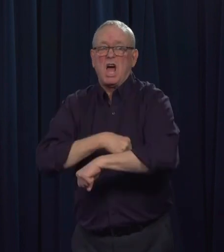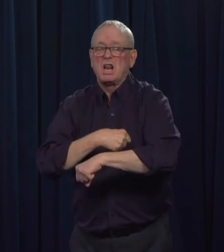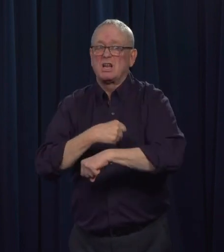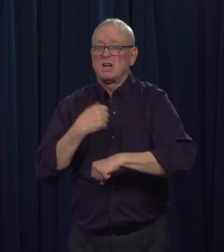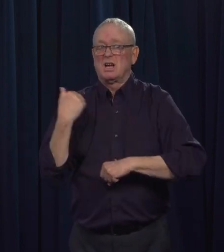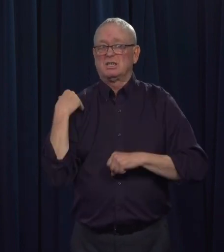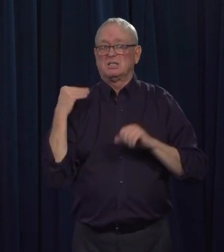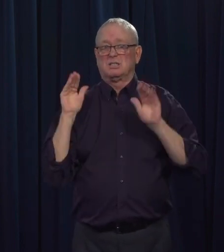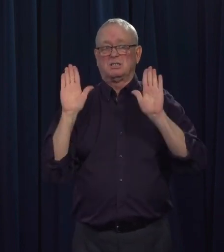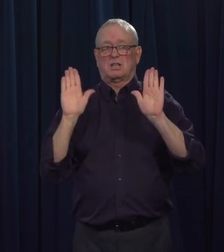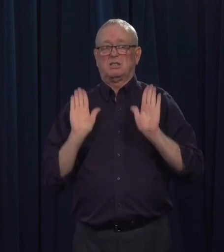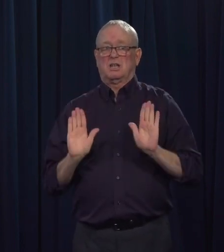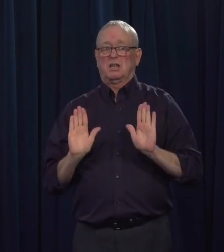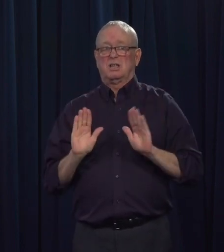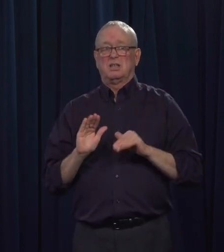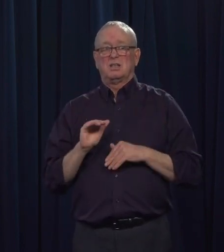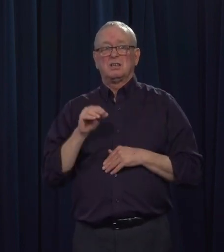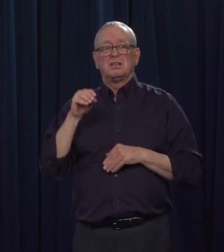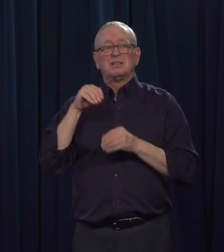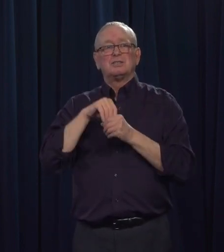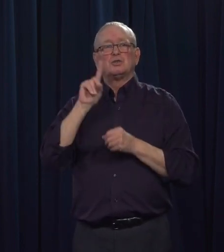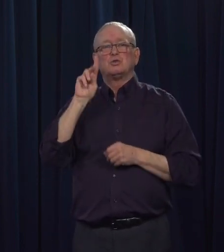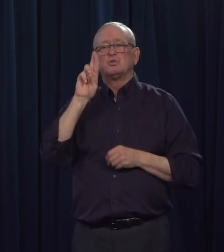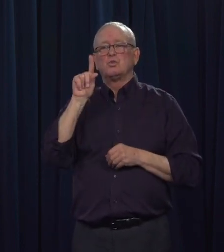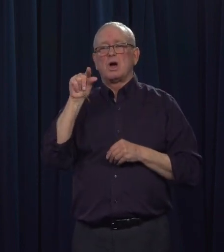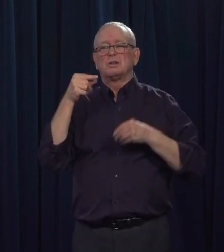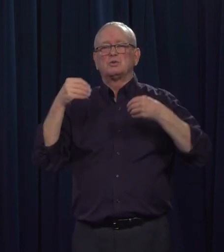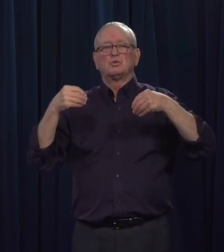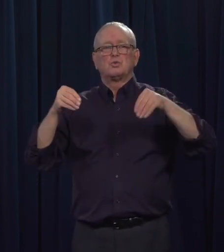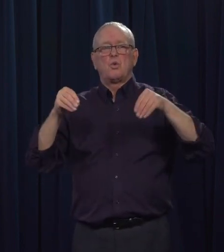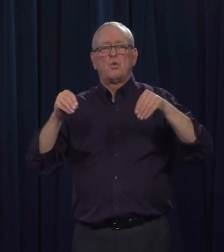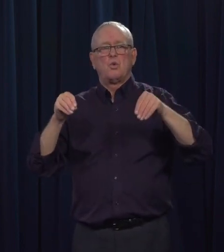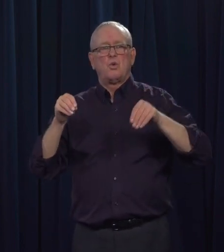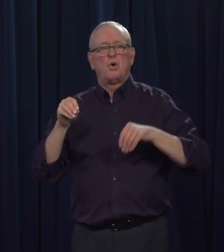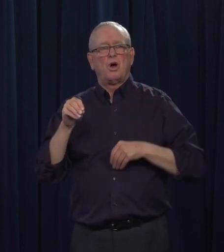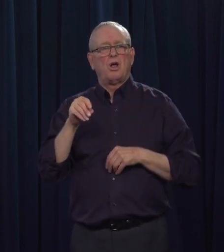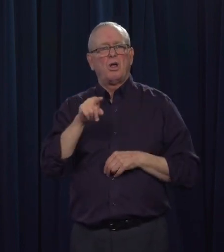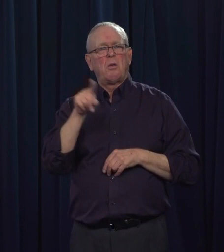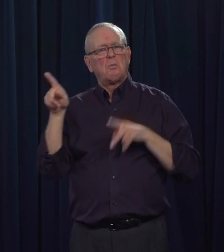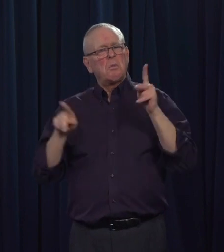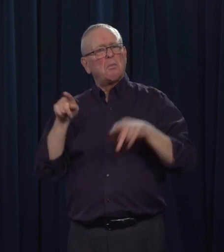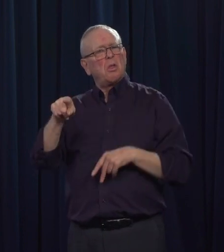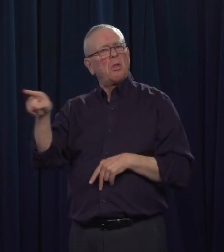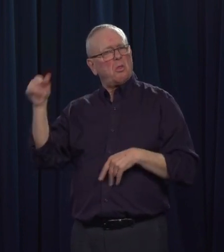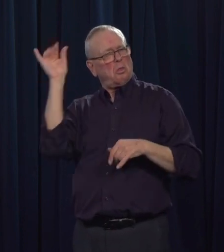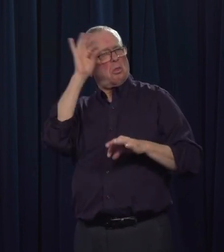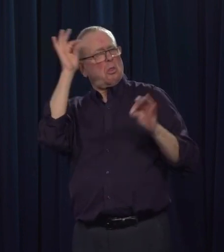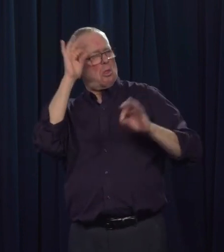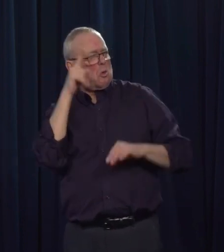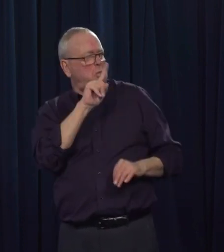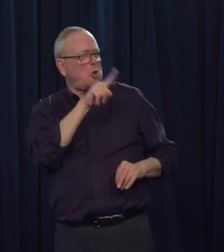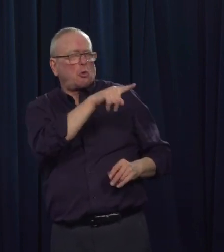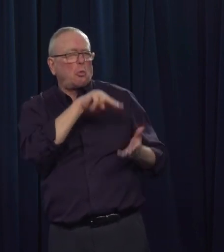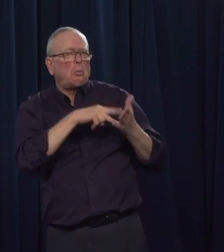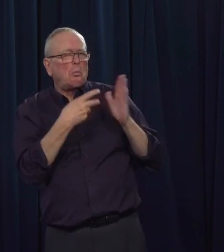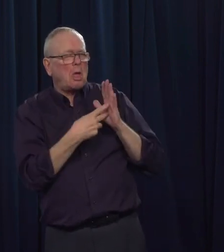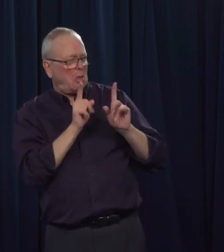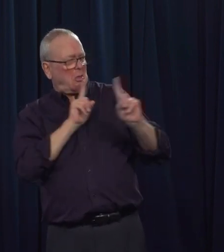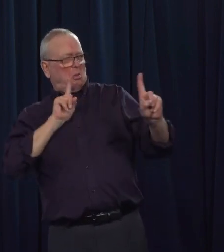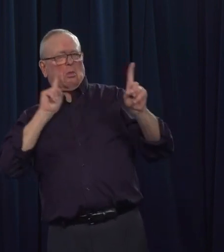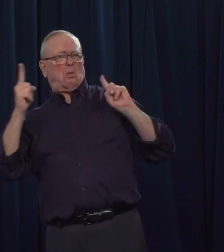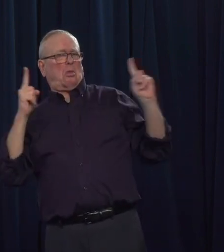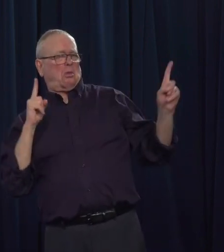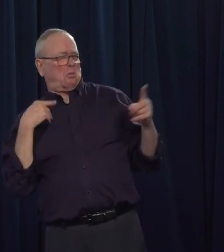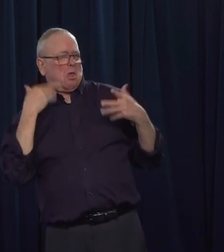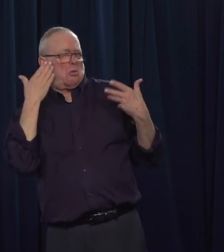people had no idea even what social distancing was. Or apparently didn't know. And so we've been told something will